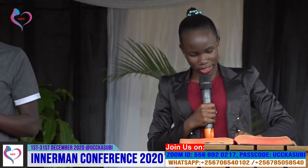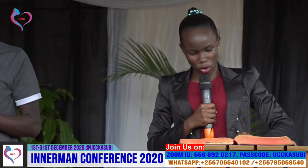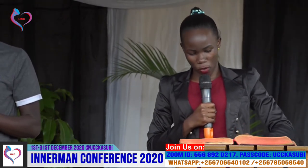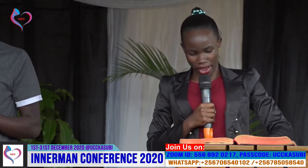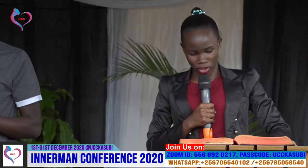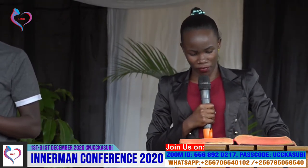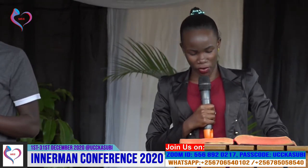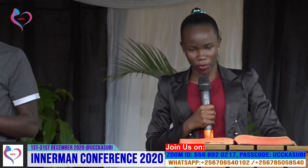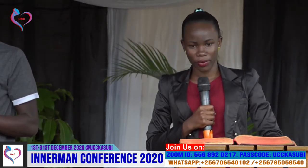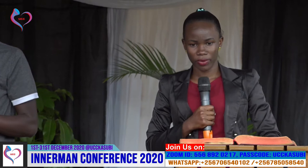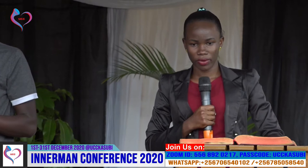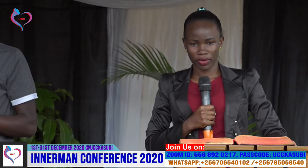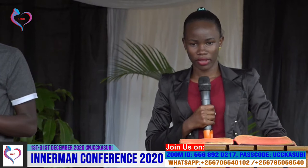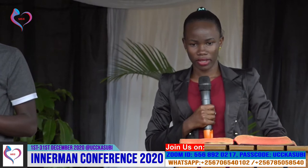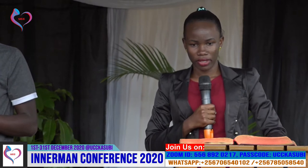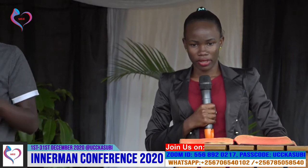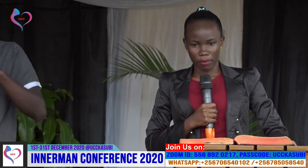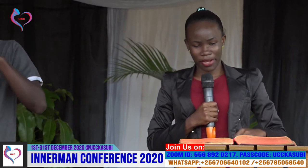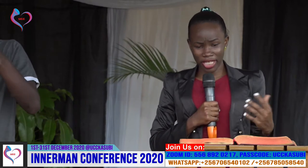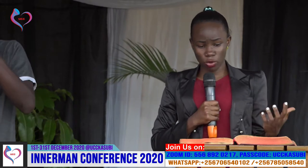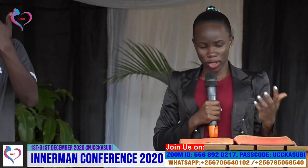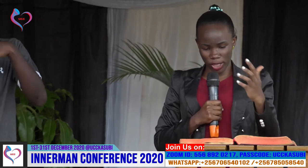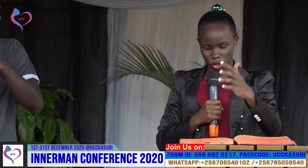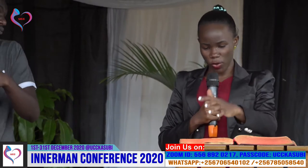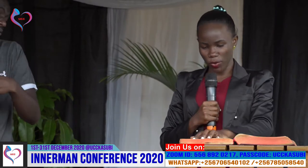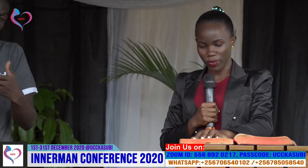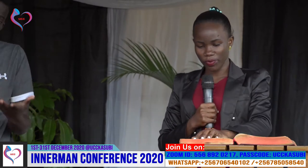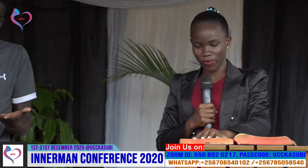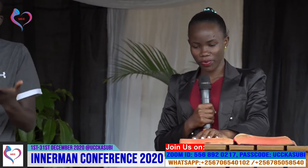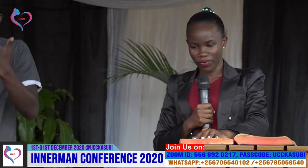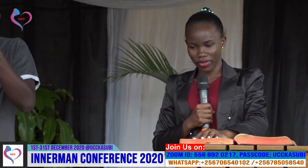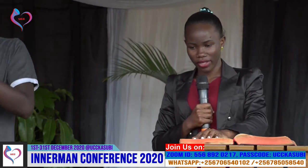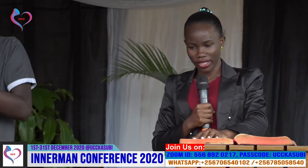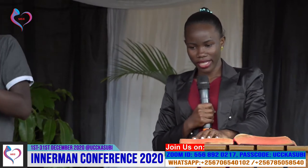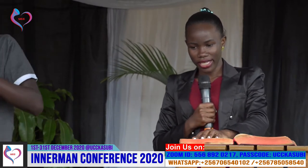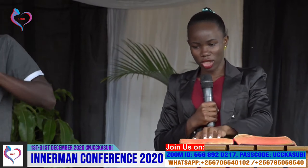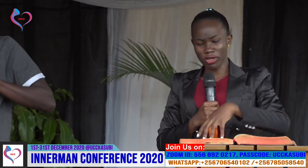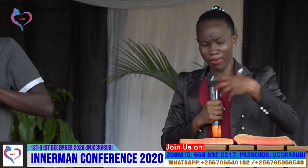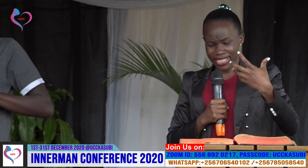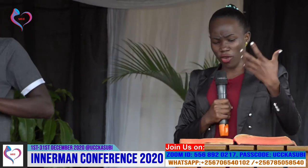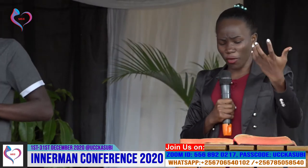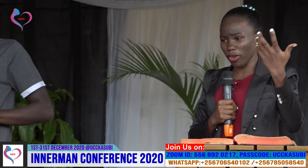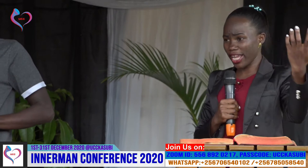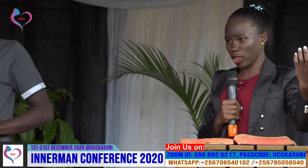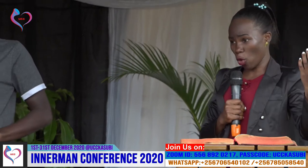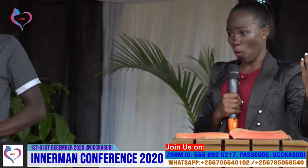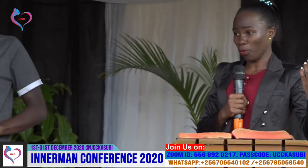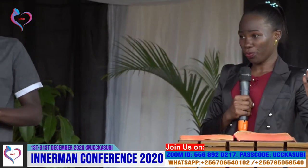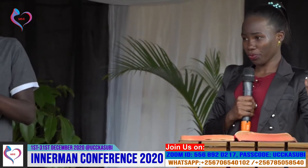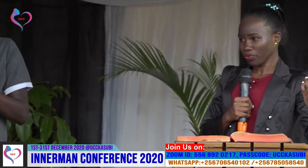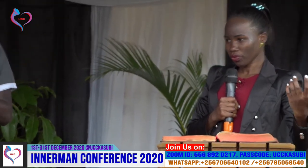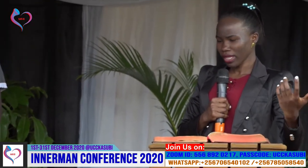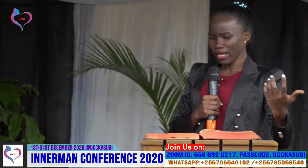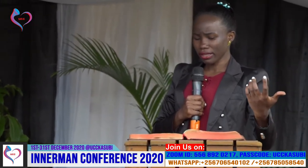don't know what He requires of you. Nate munange ekyo tukola. But that's what we do. We are comfortable with it. Tuli basanyufu nnyo n'ekyo.